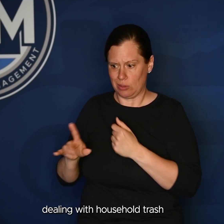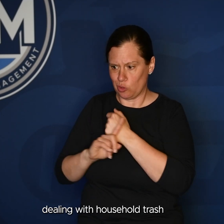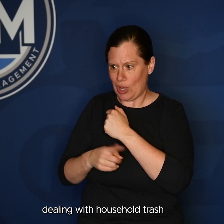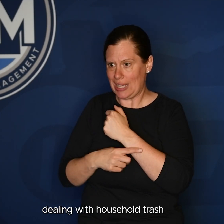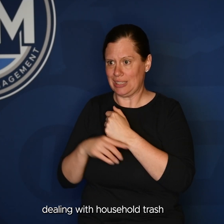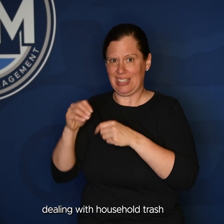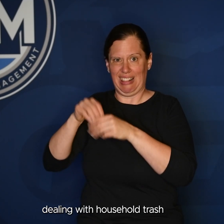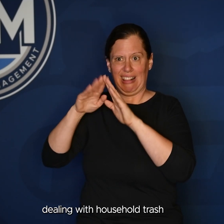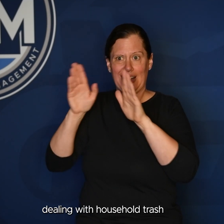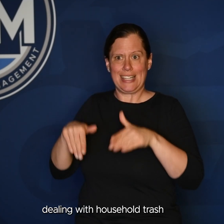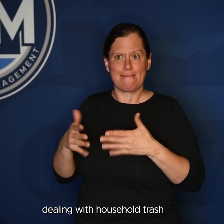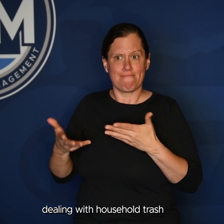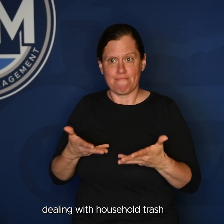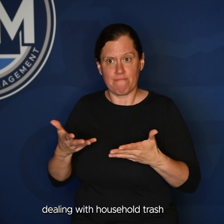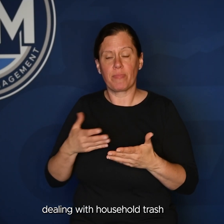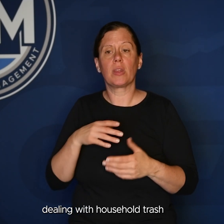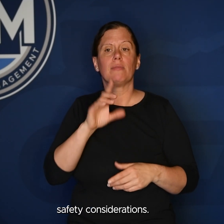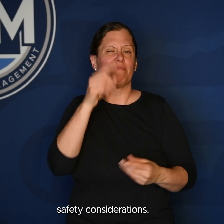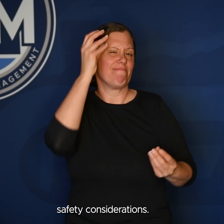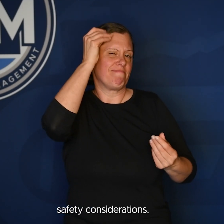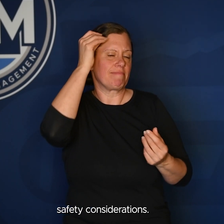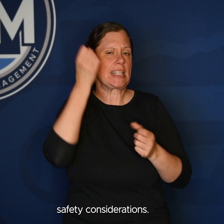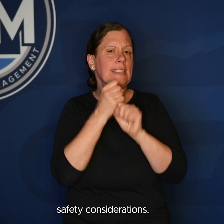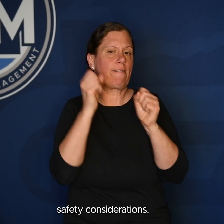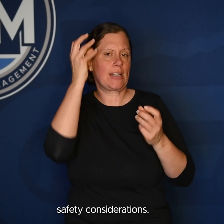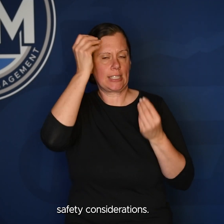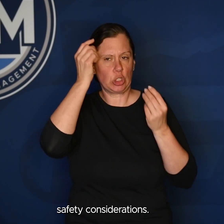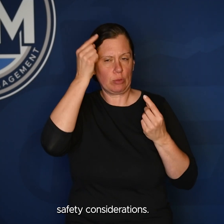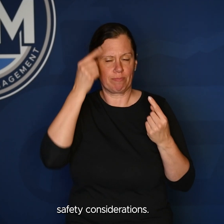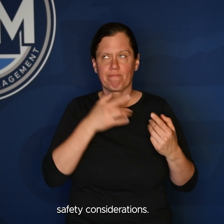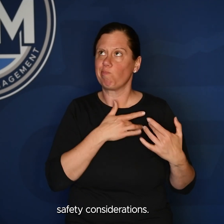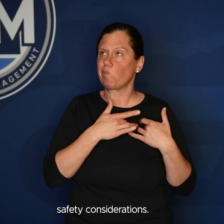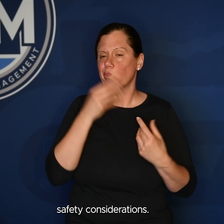Dealing with household trash. Safety considerations.